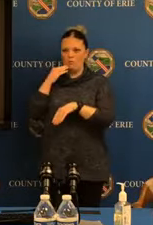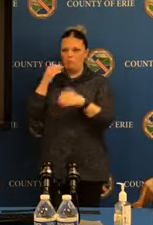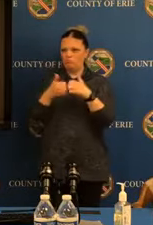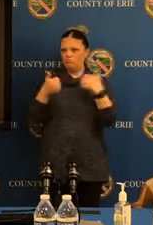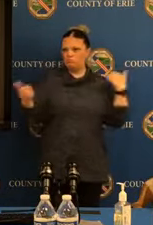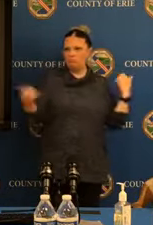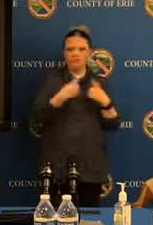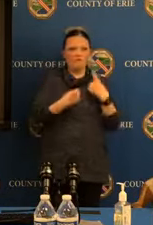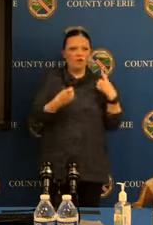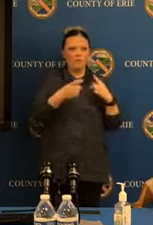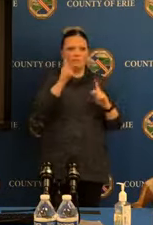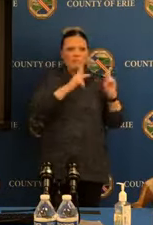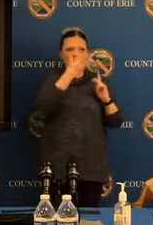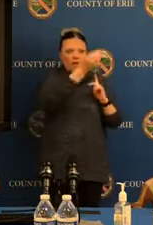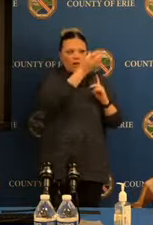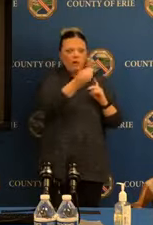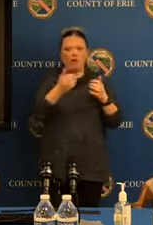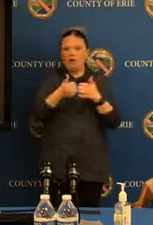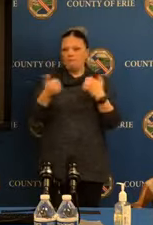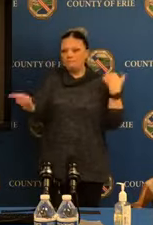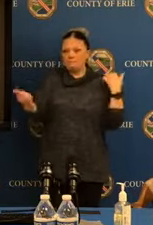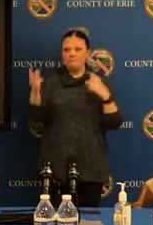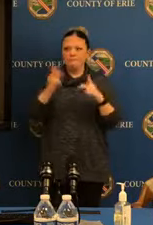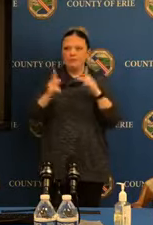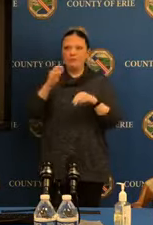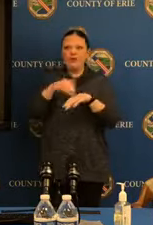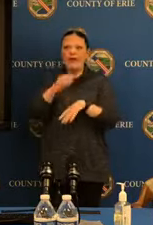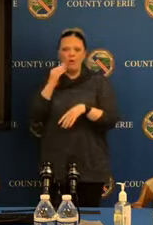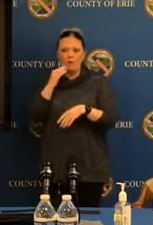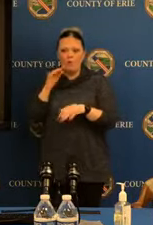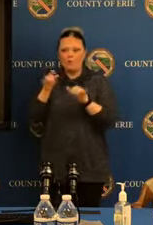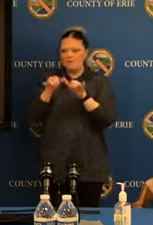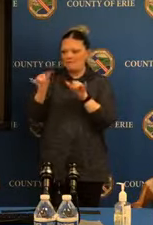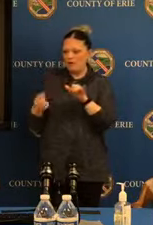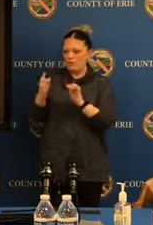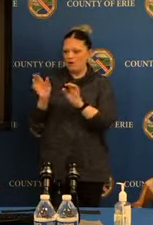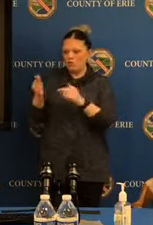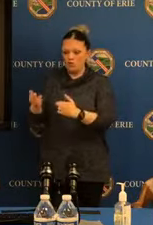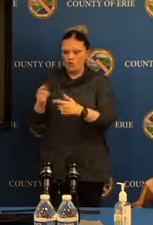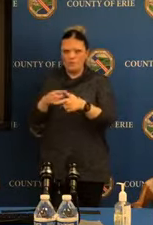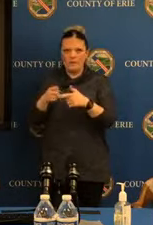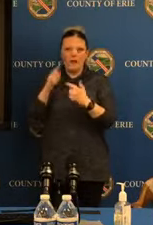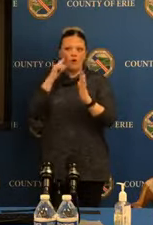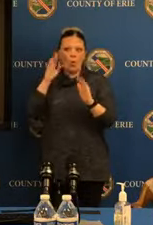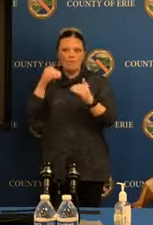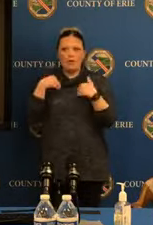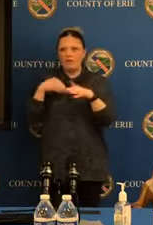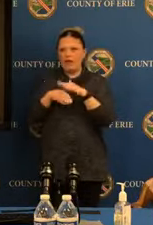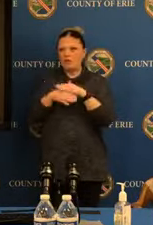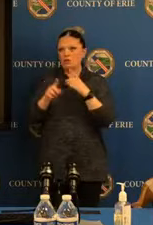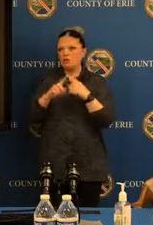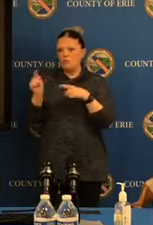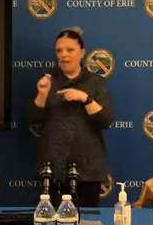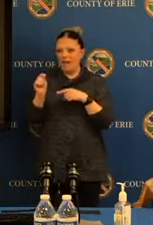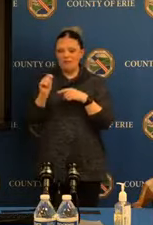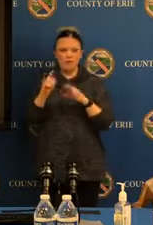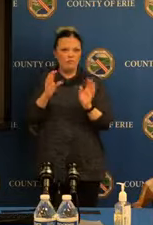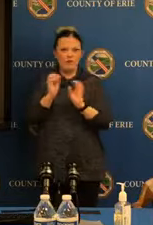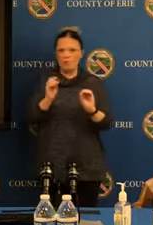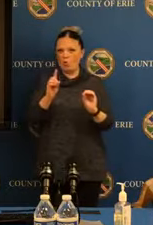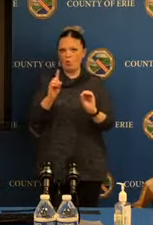in your household, in their home. So you want to stay in one room, and hopefully you'll have access to one bathroom where nobody else